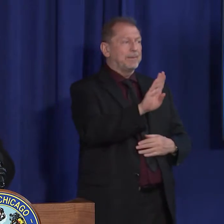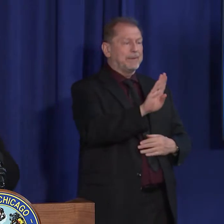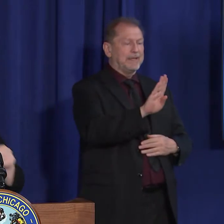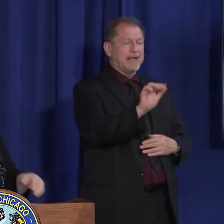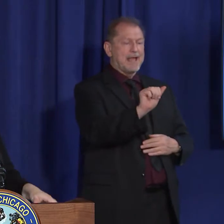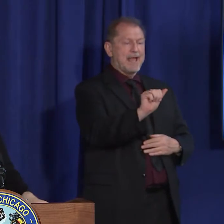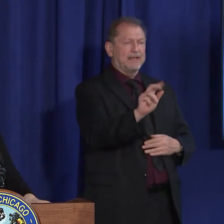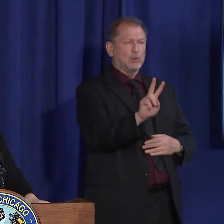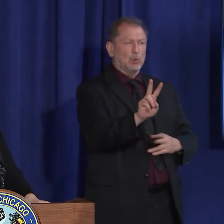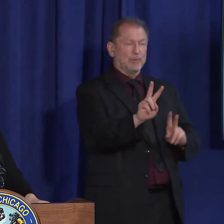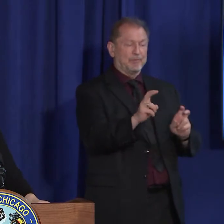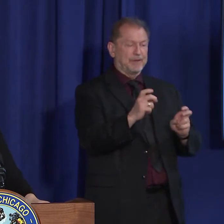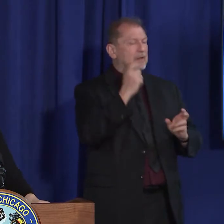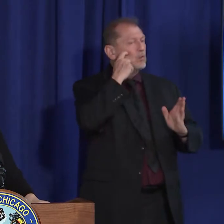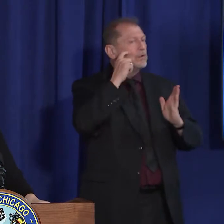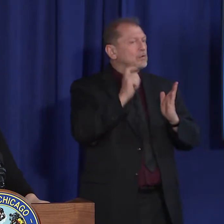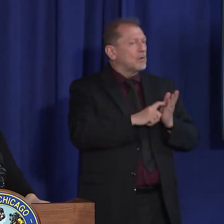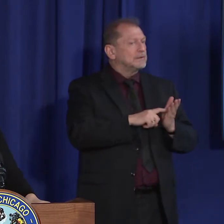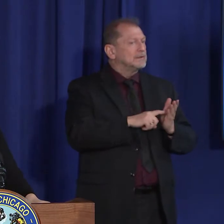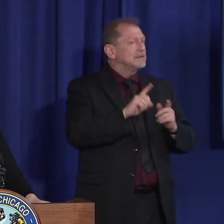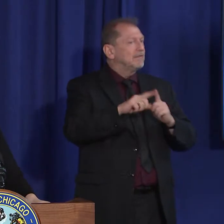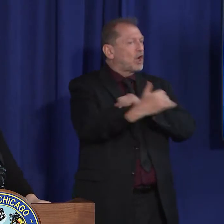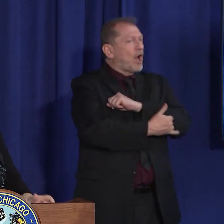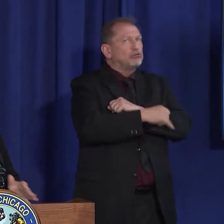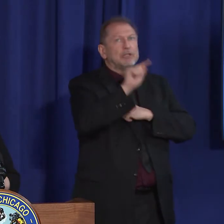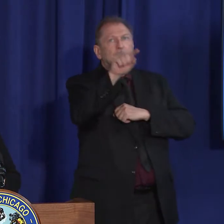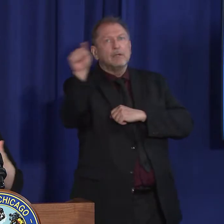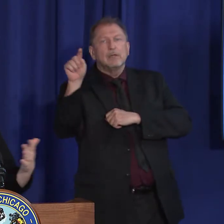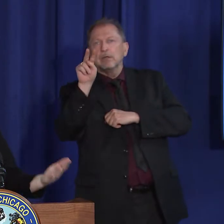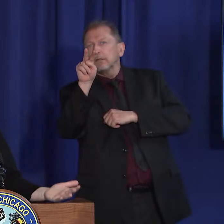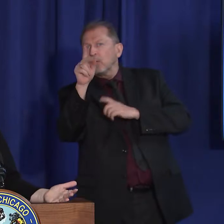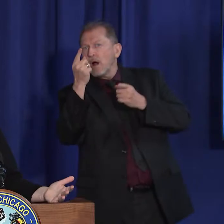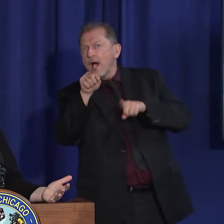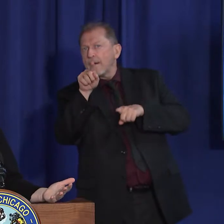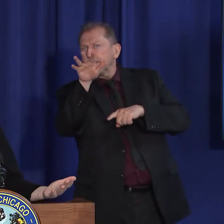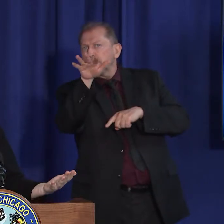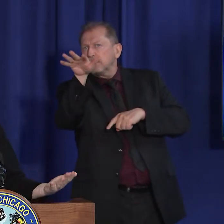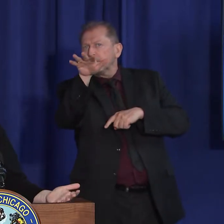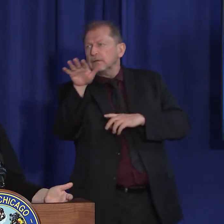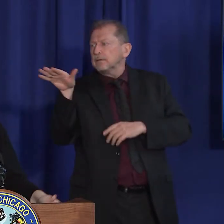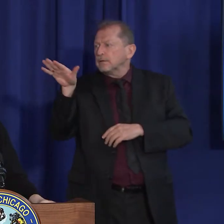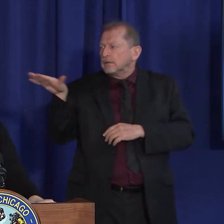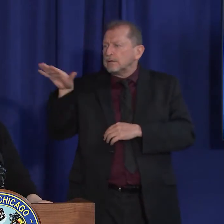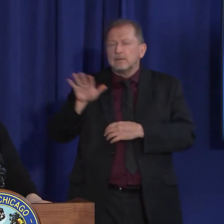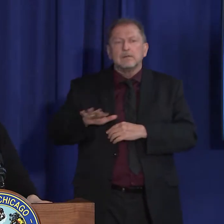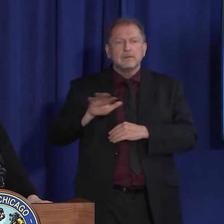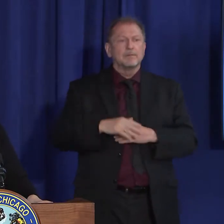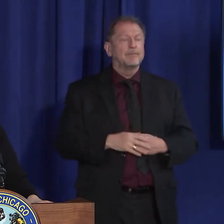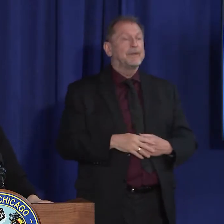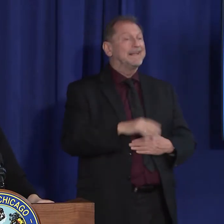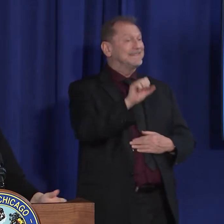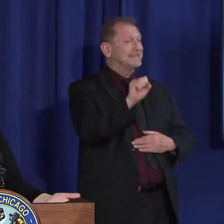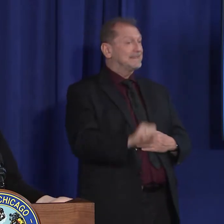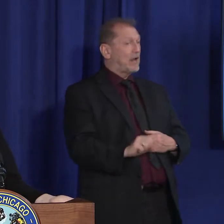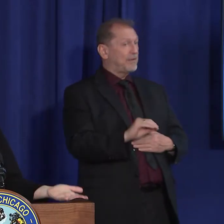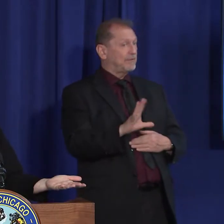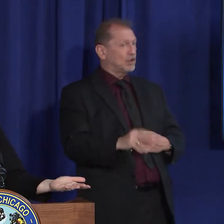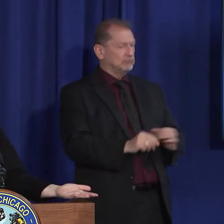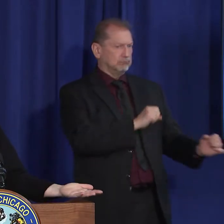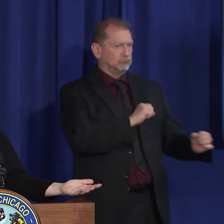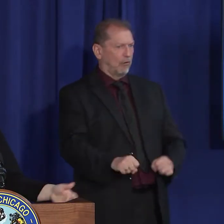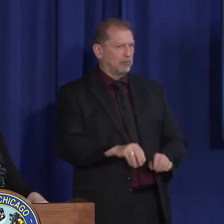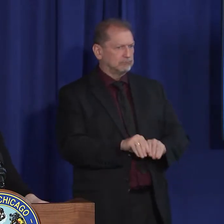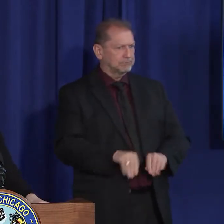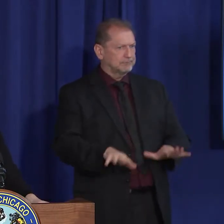it's kind of behaved differently in different countries. So it is the majority strain in South Africa, but South